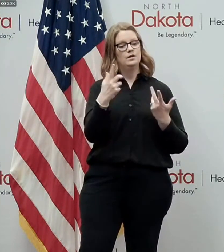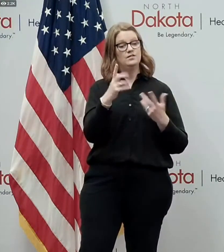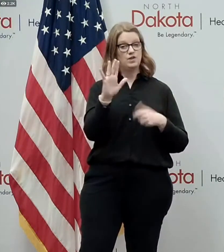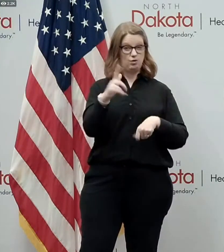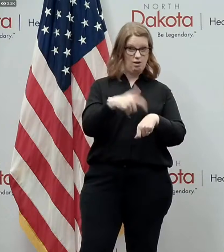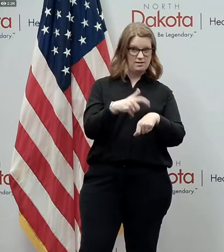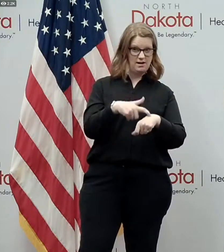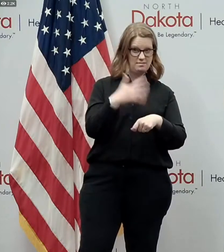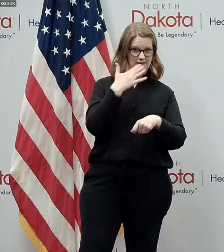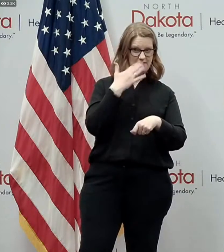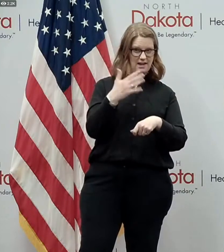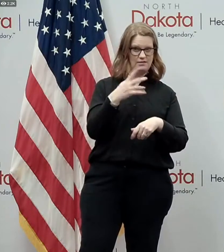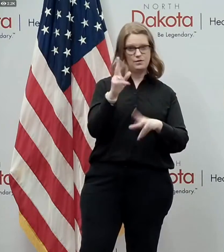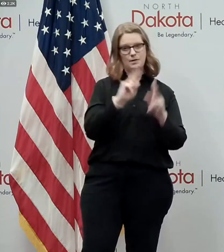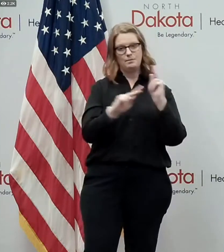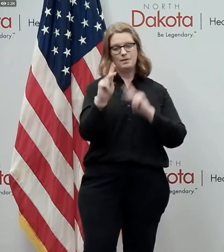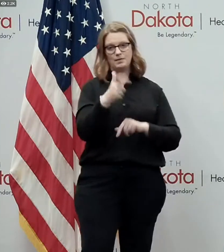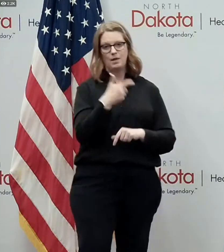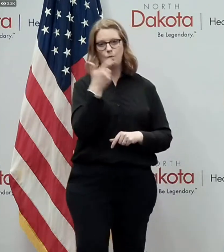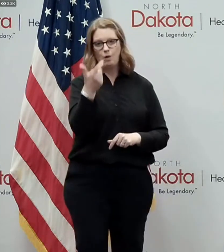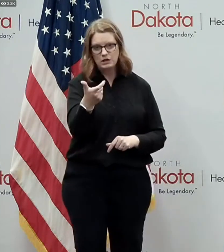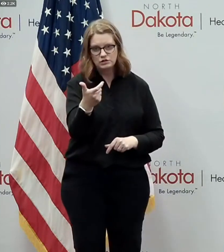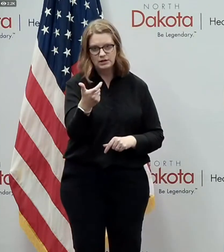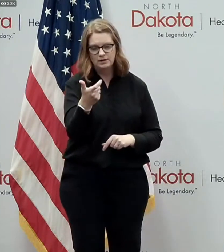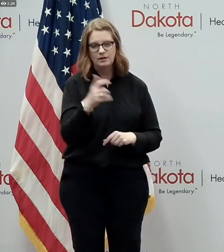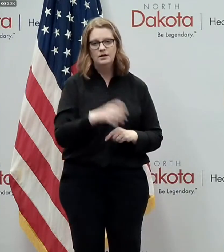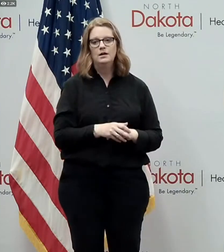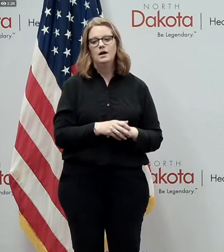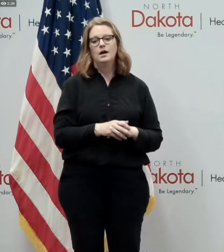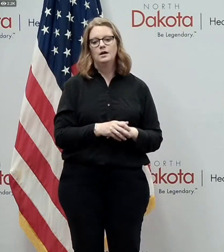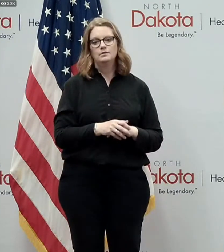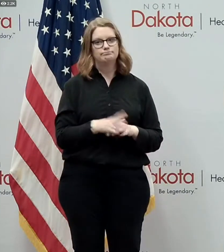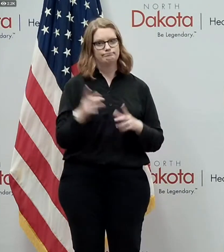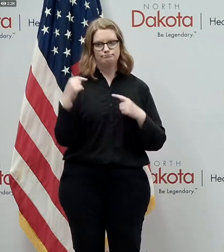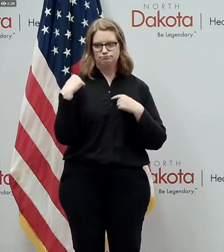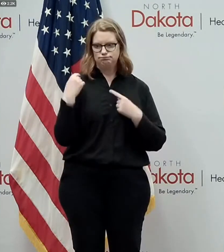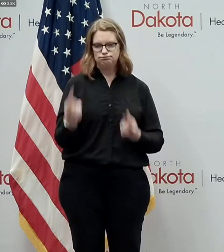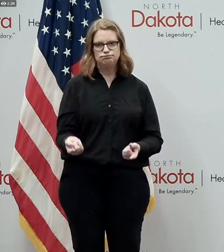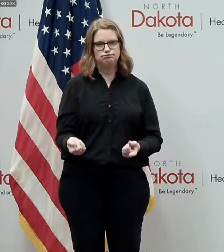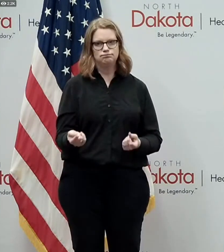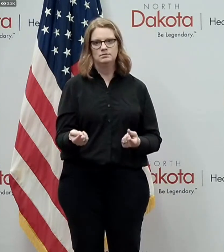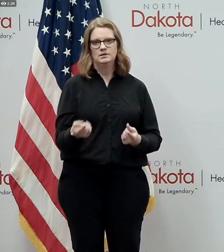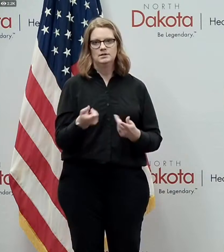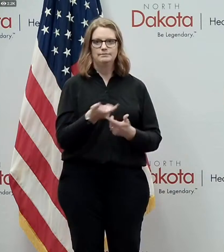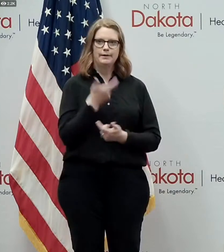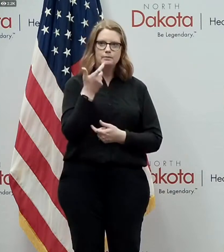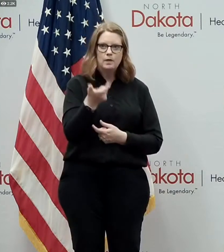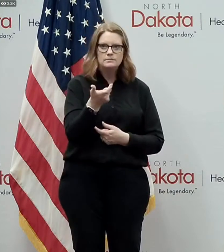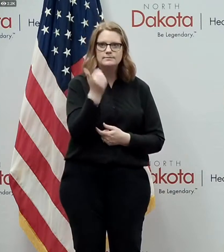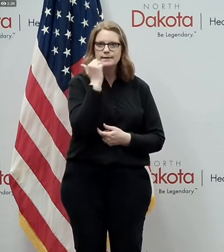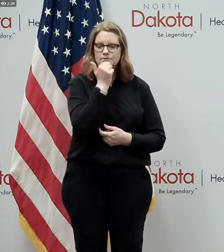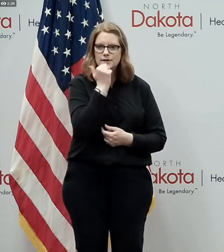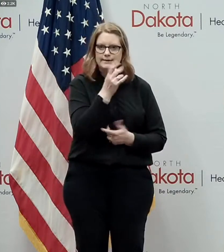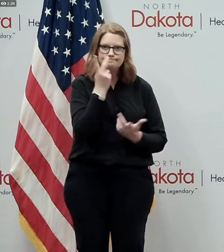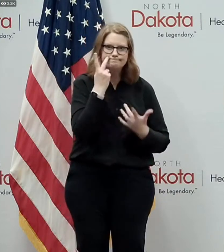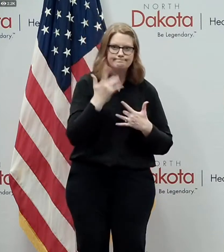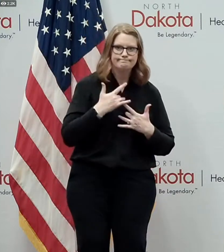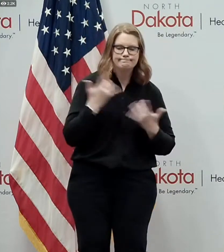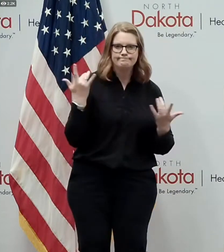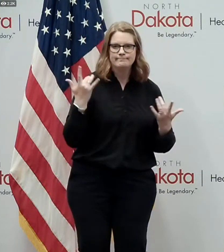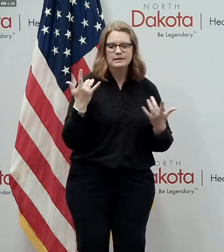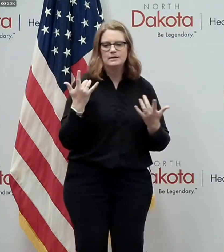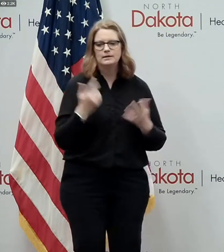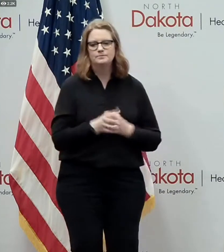time that are watching into these, as you have been so faithfully across all of these press